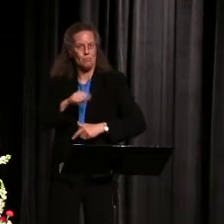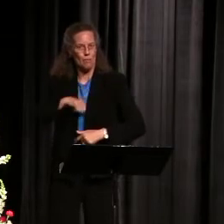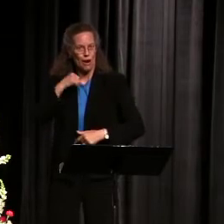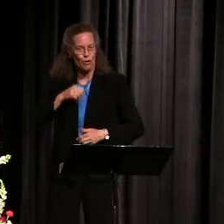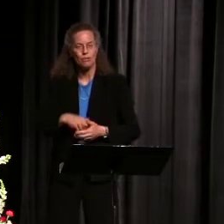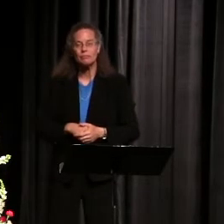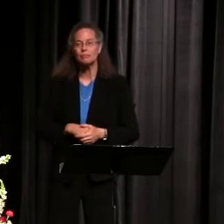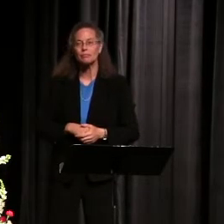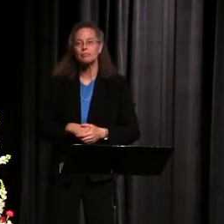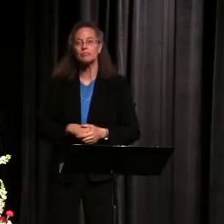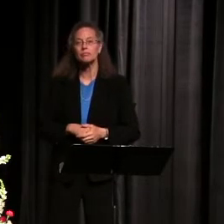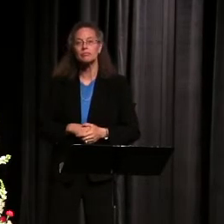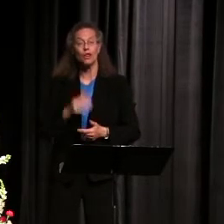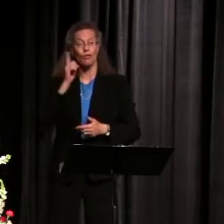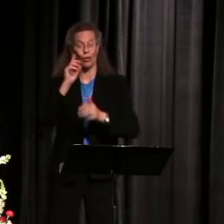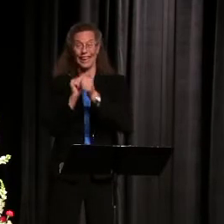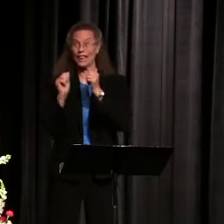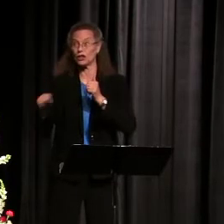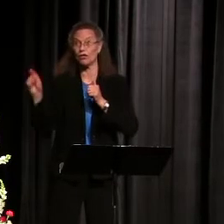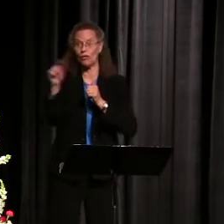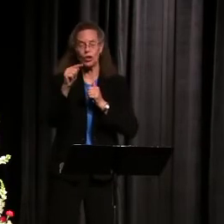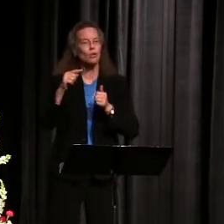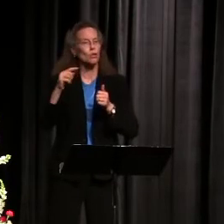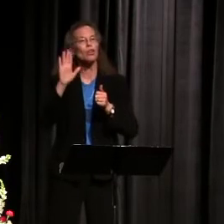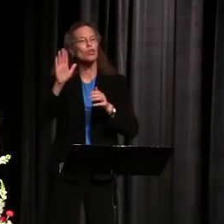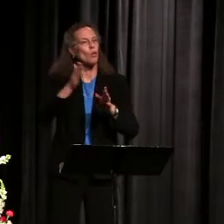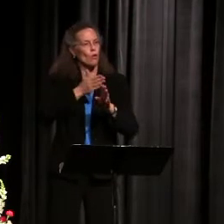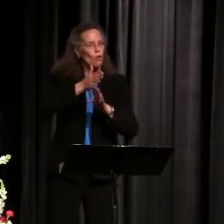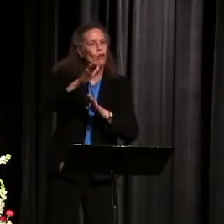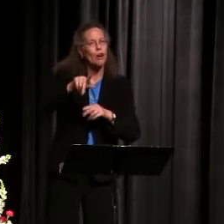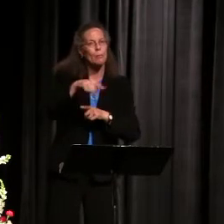As I think about the path in front of each of you, I'm confident that you're well